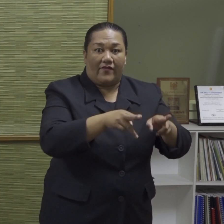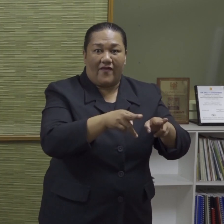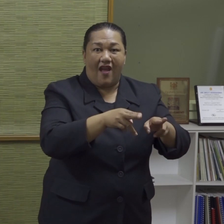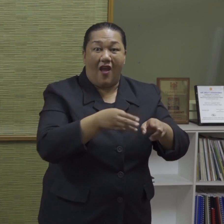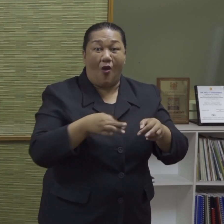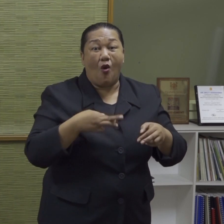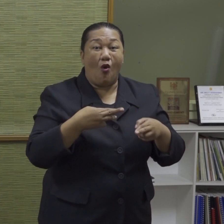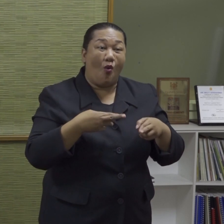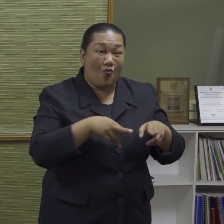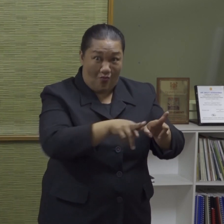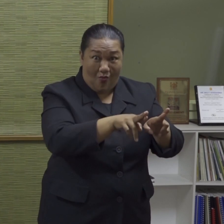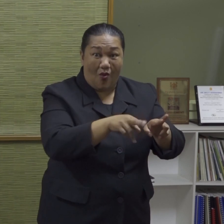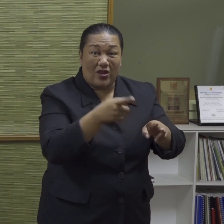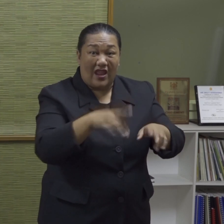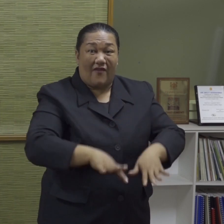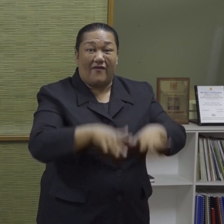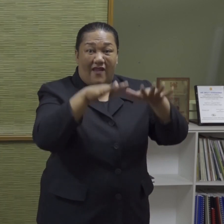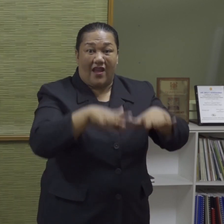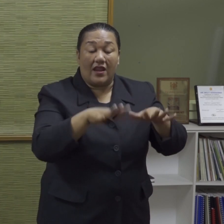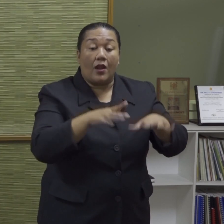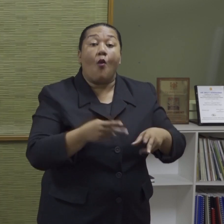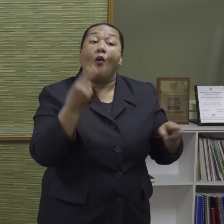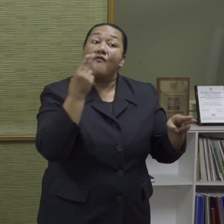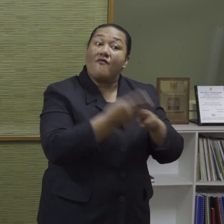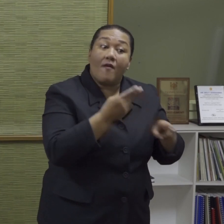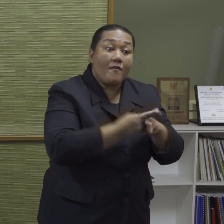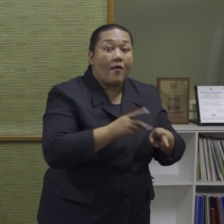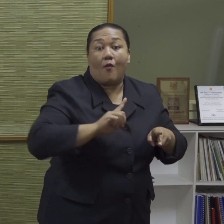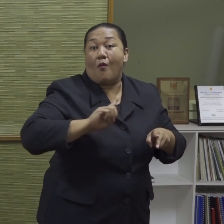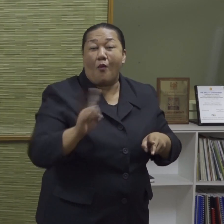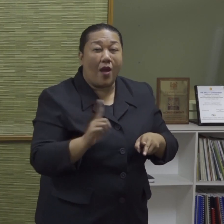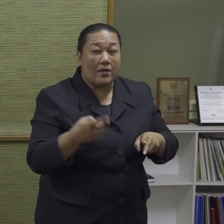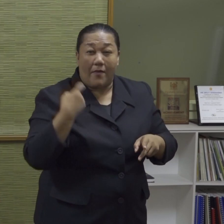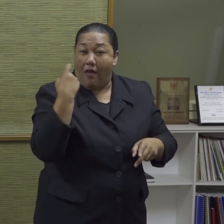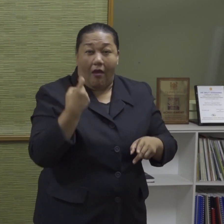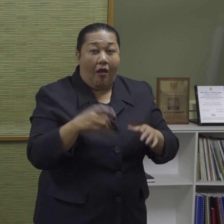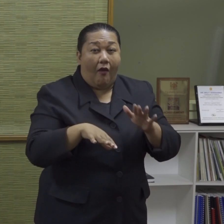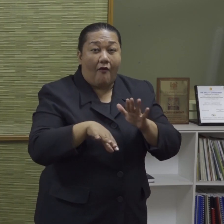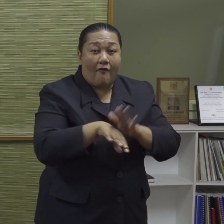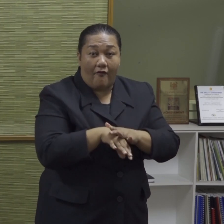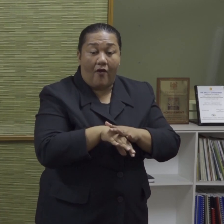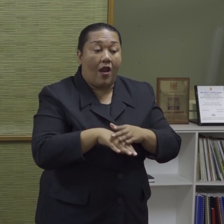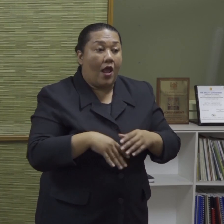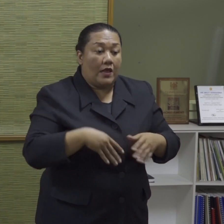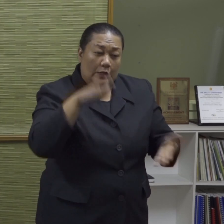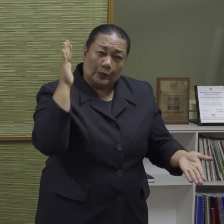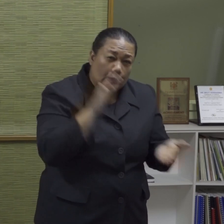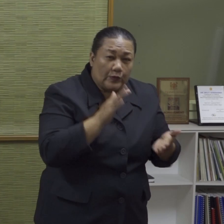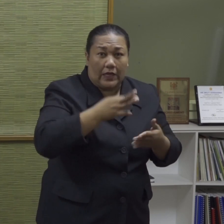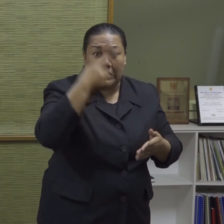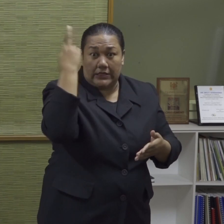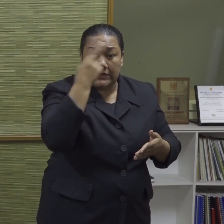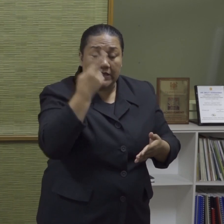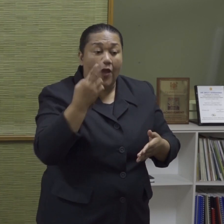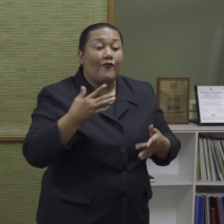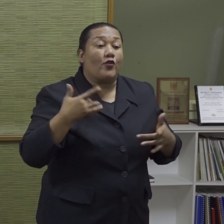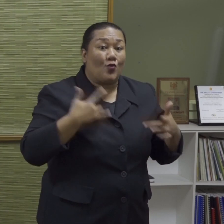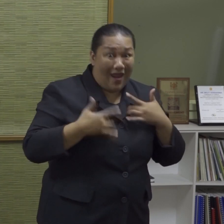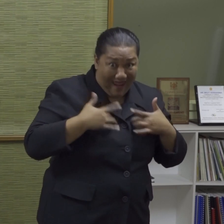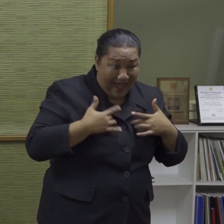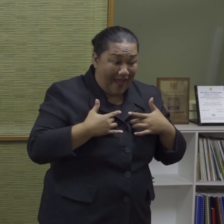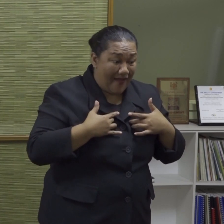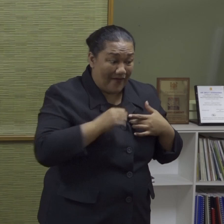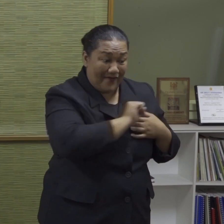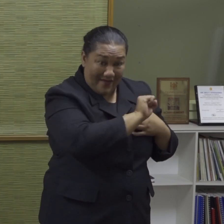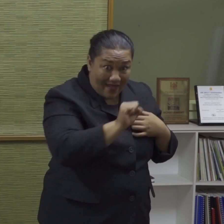We ask all farmers to take all necessary measures to reduce any risk to life and their property.